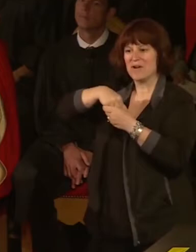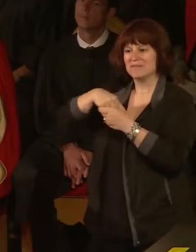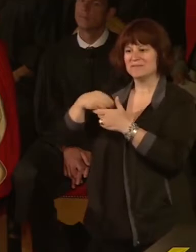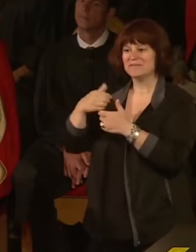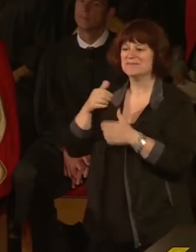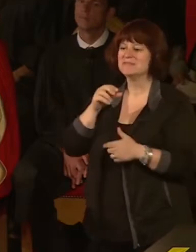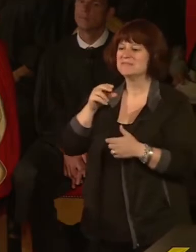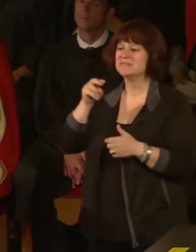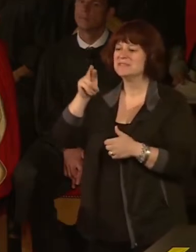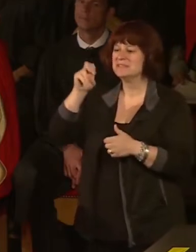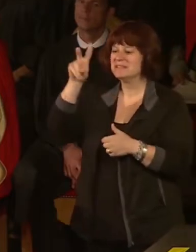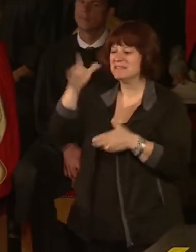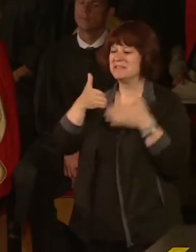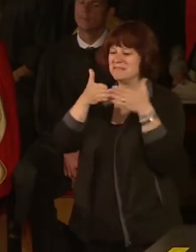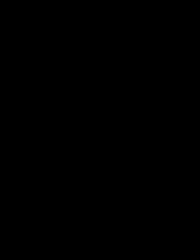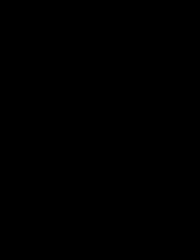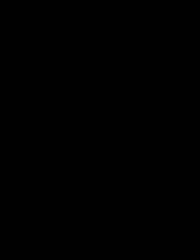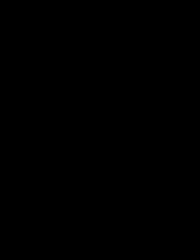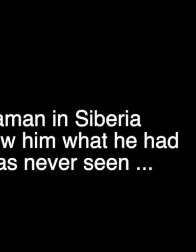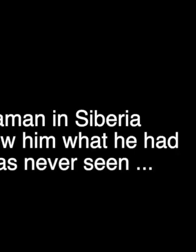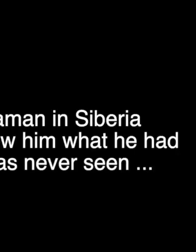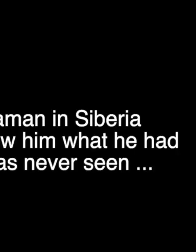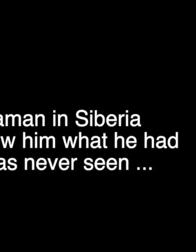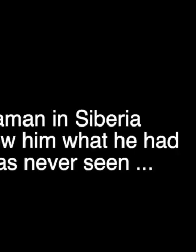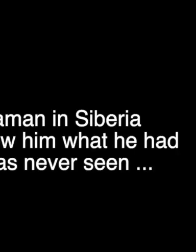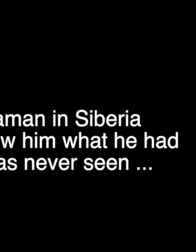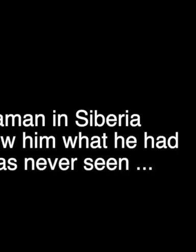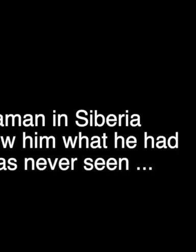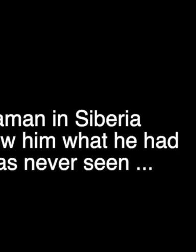my sister is here, my family.